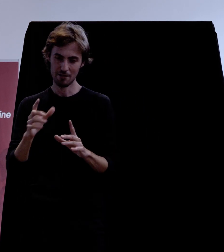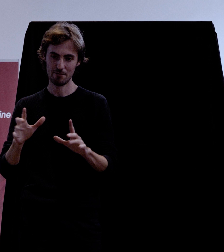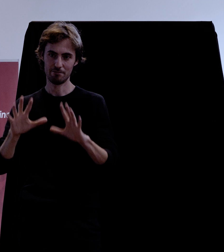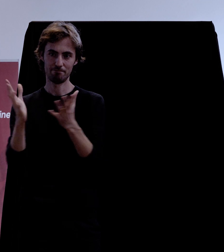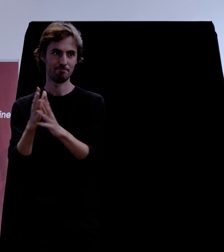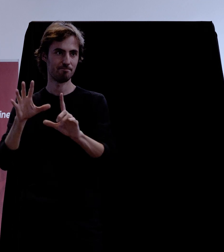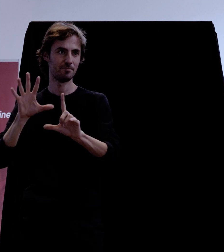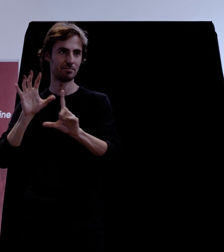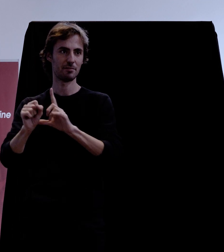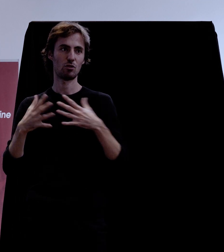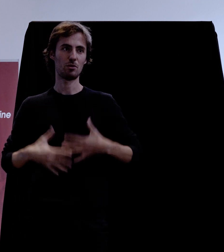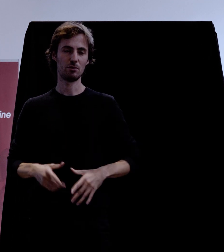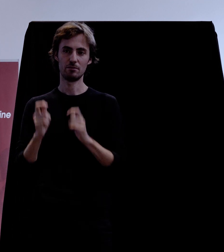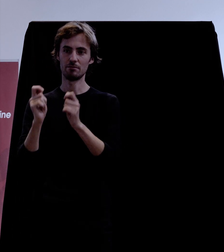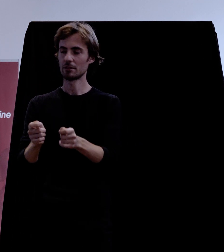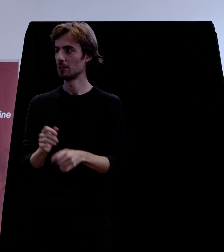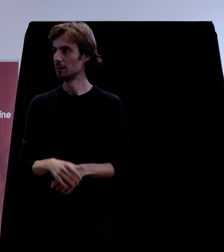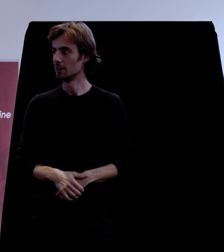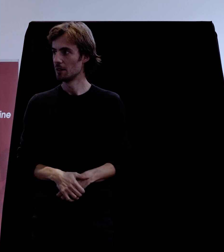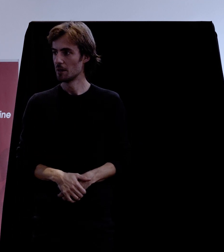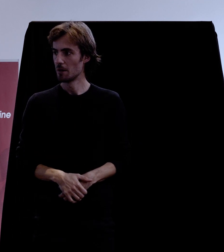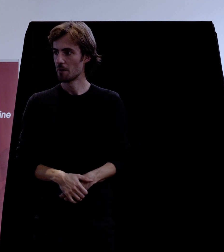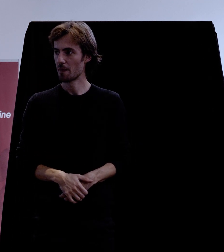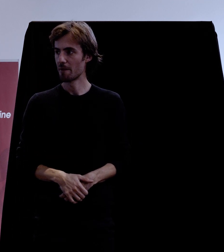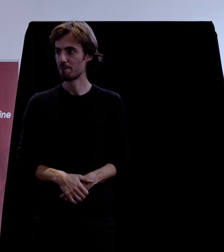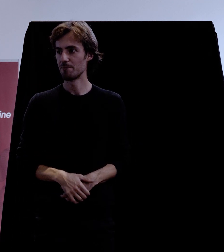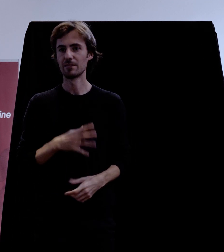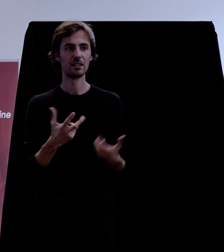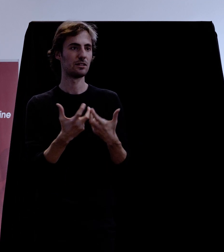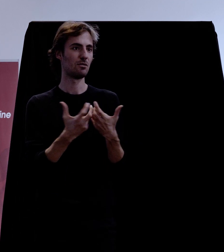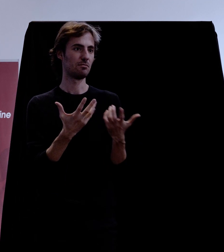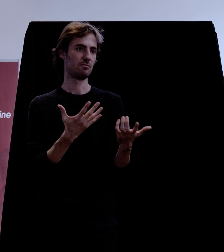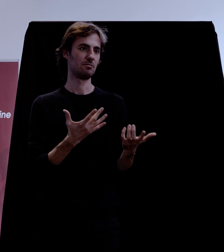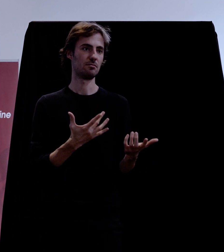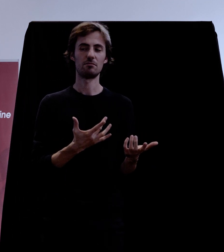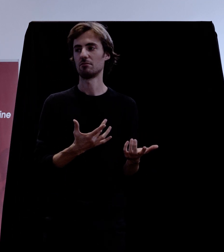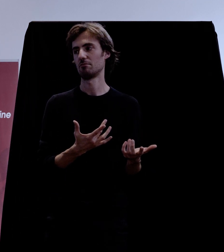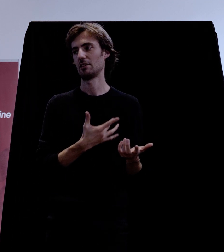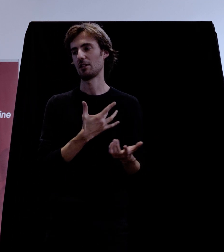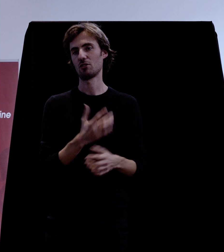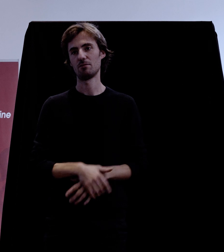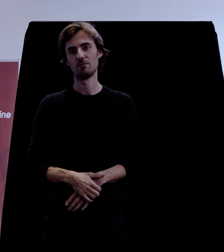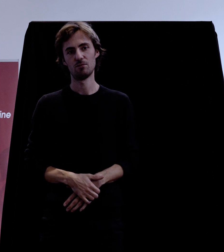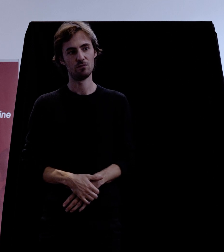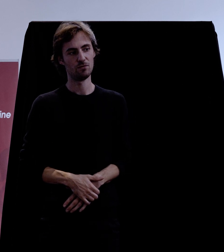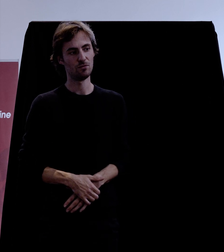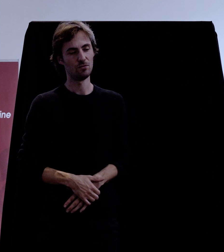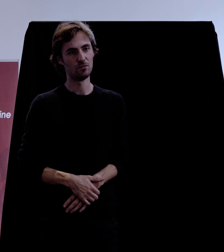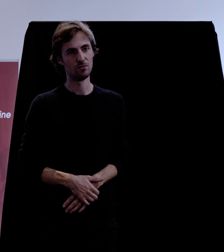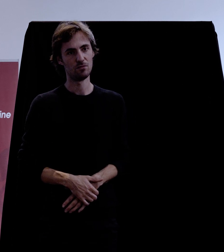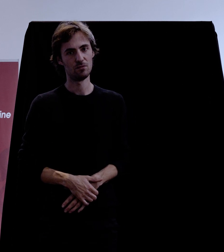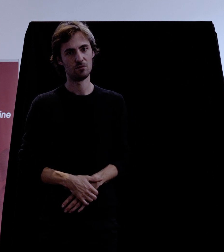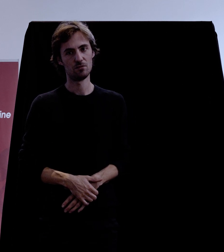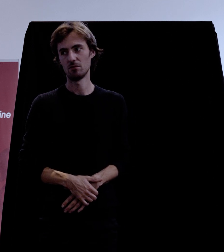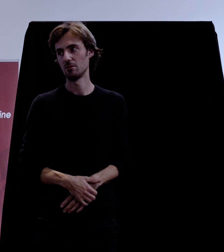Here's some examples which may or may not be extremely interesting, but Fragile X, a genetic